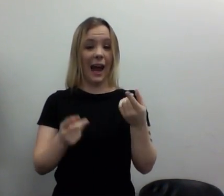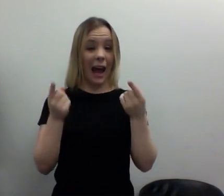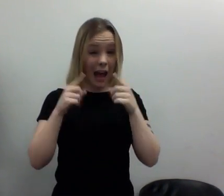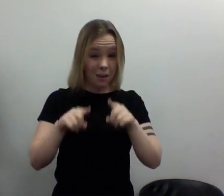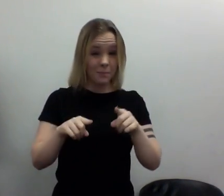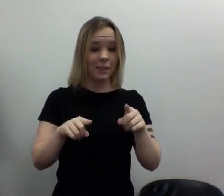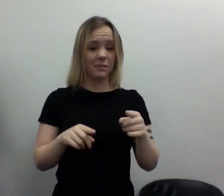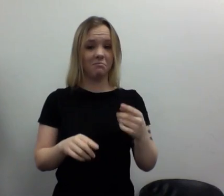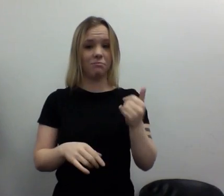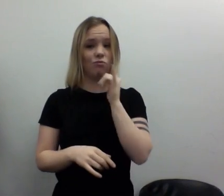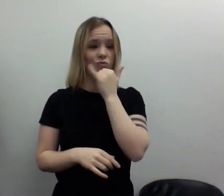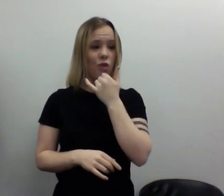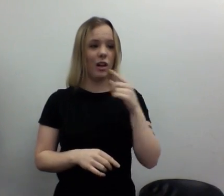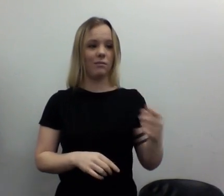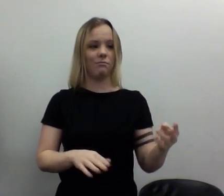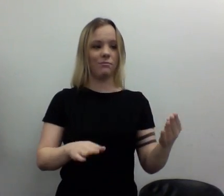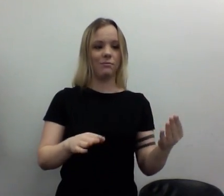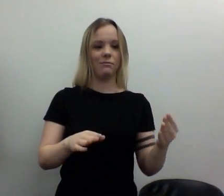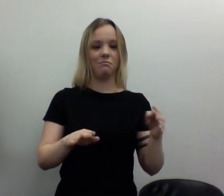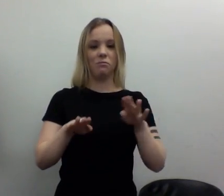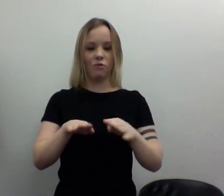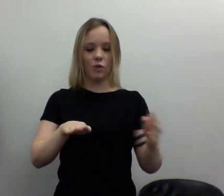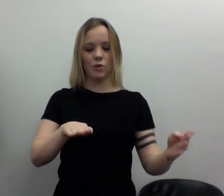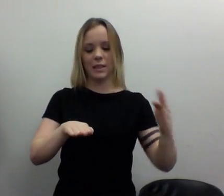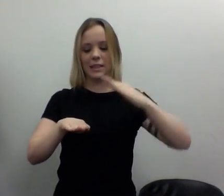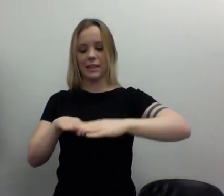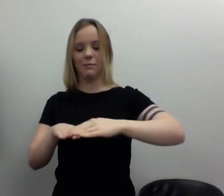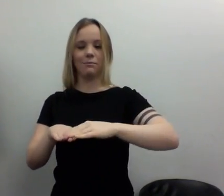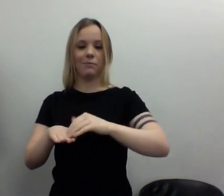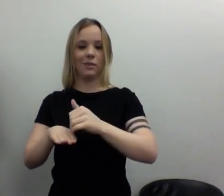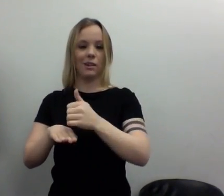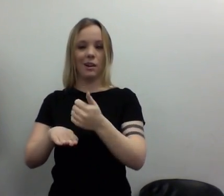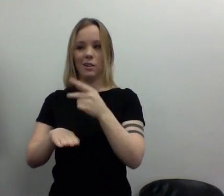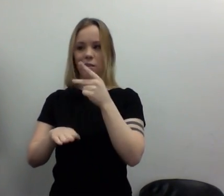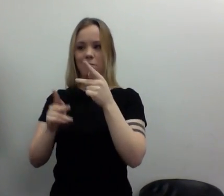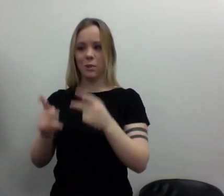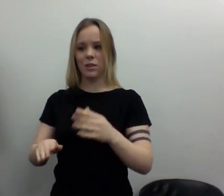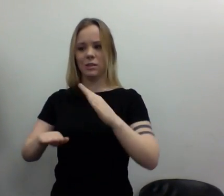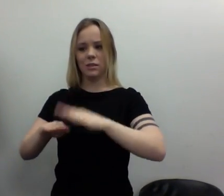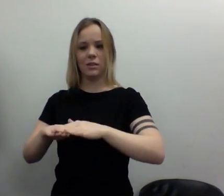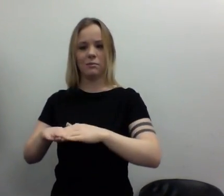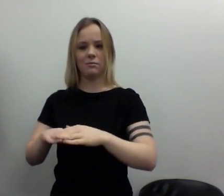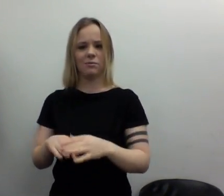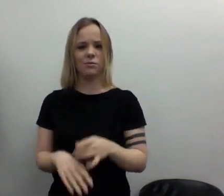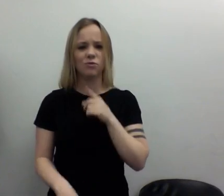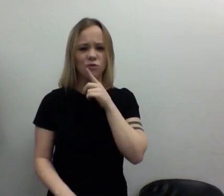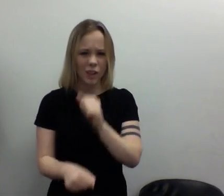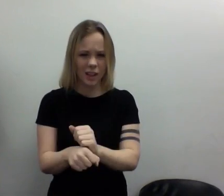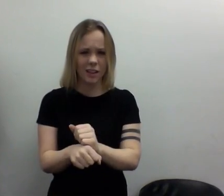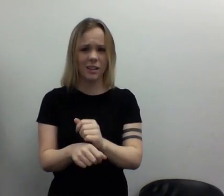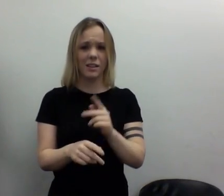The American experience of homicide is dying because you stepped on somebody's toes. Other reasons that turned up in